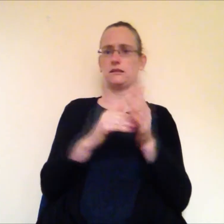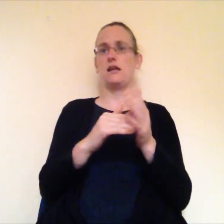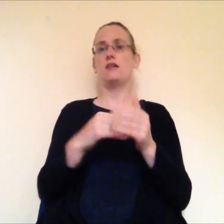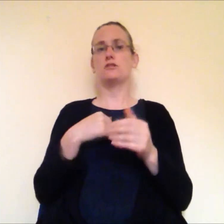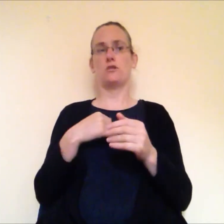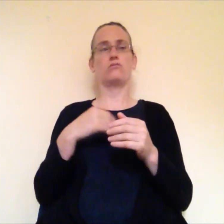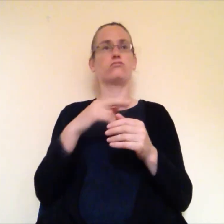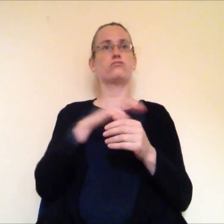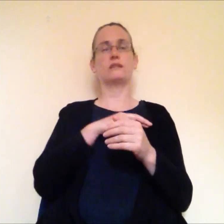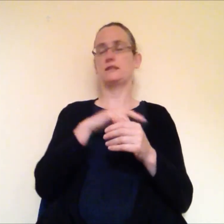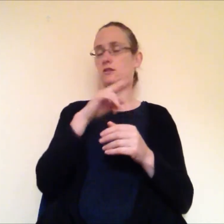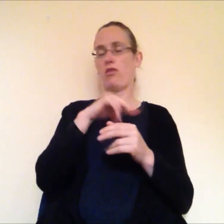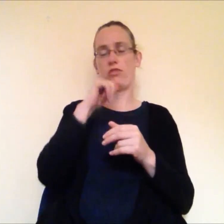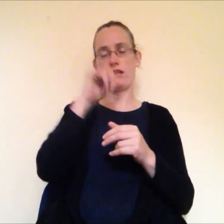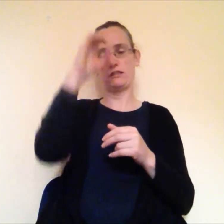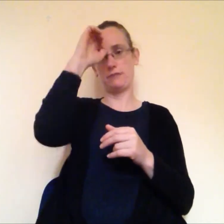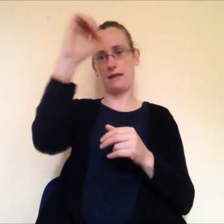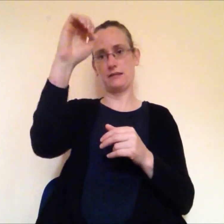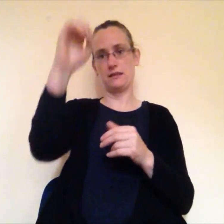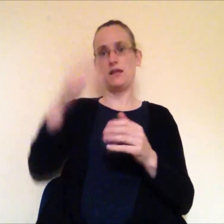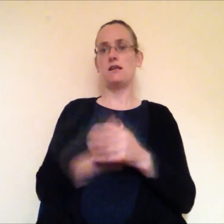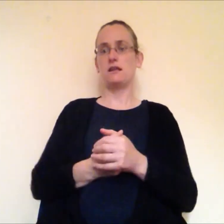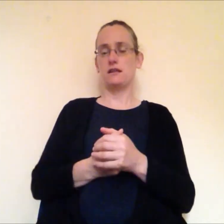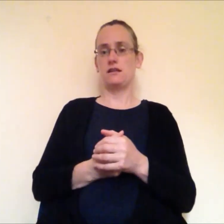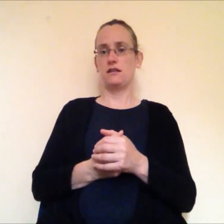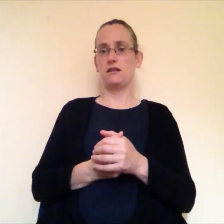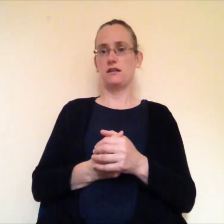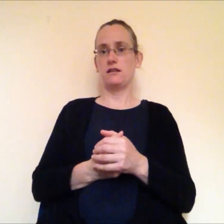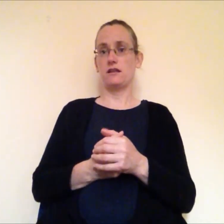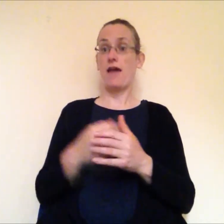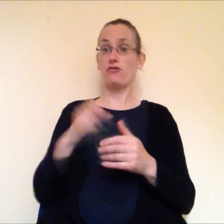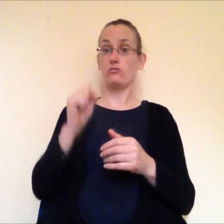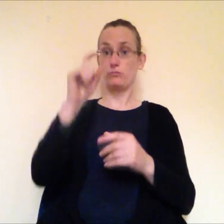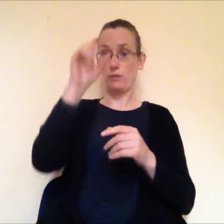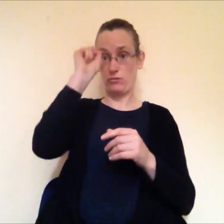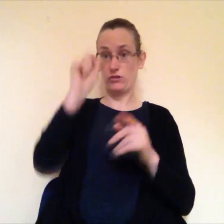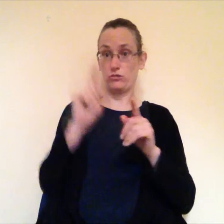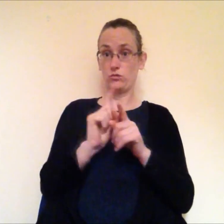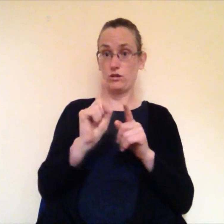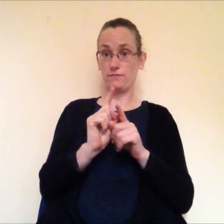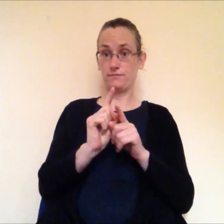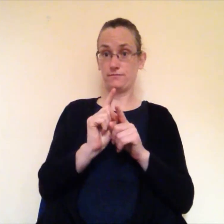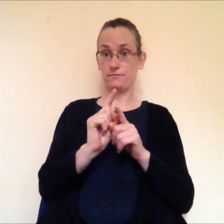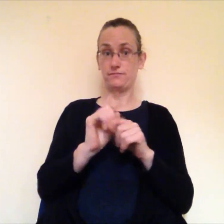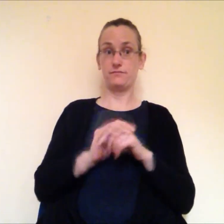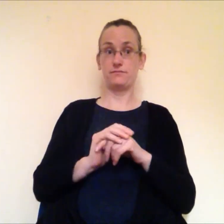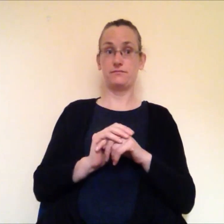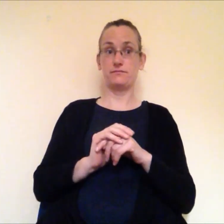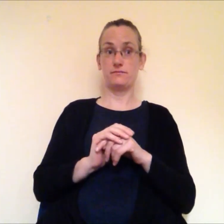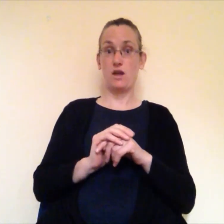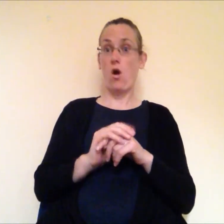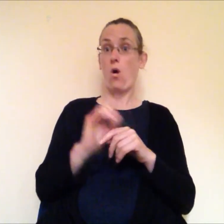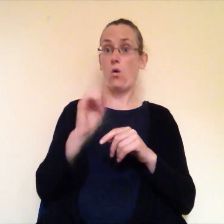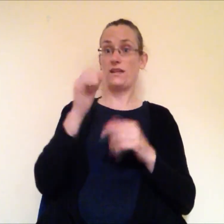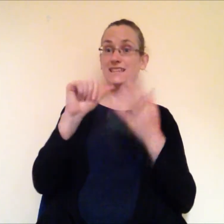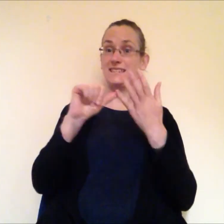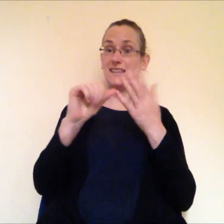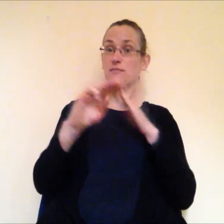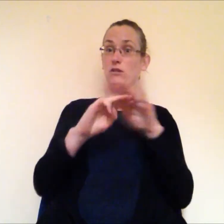the blue. And, it's like you have to remember too that this has come only 6 short months from another huge blow to the deaf